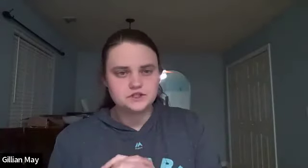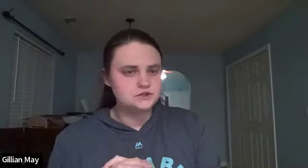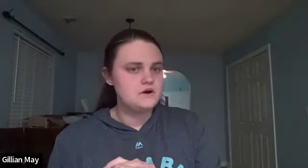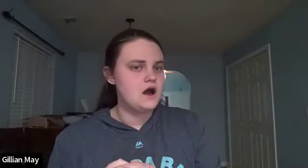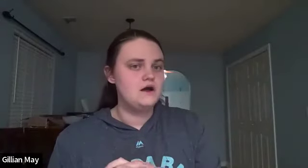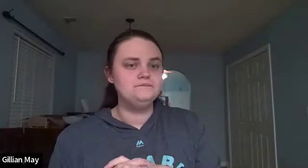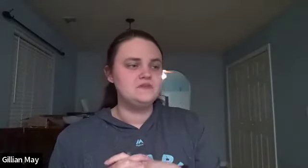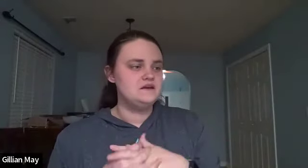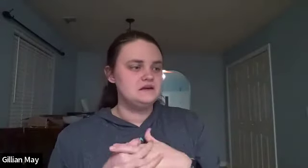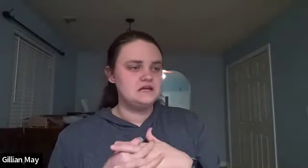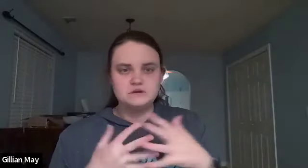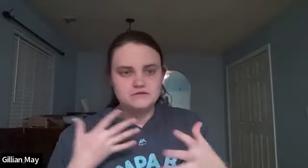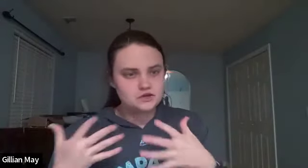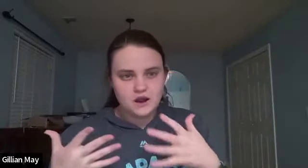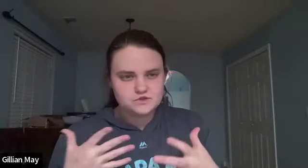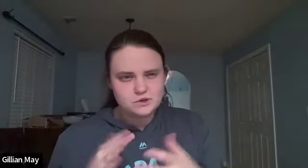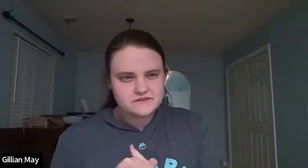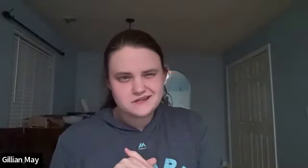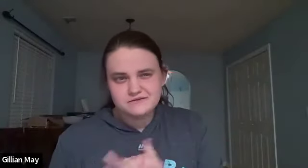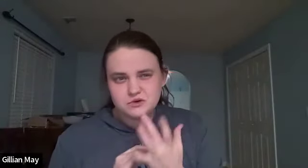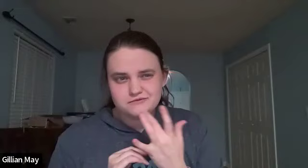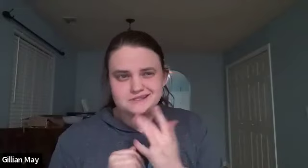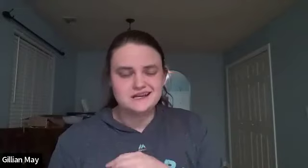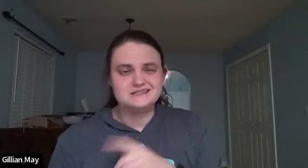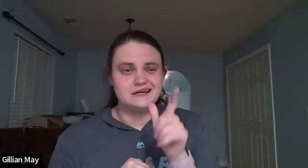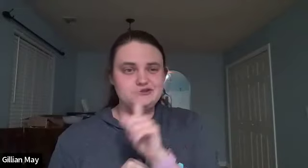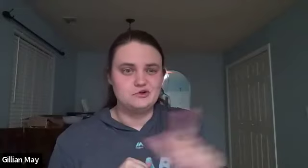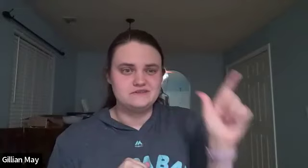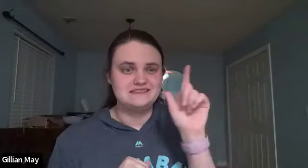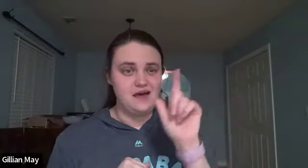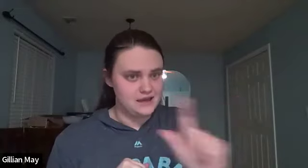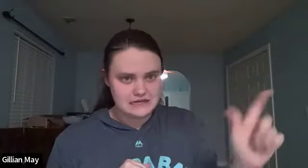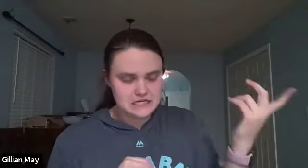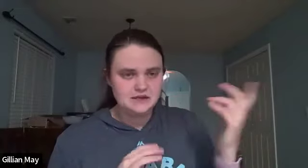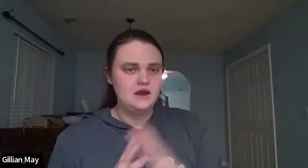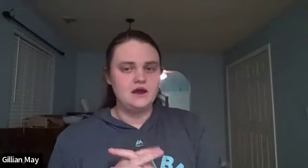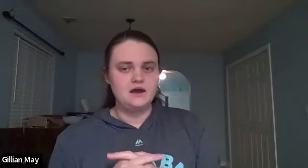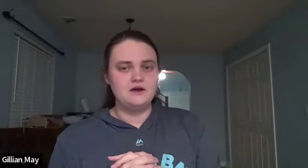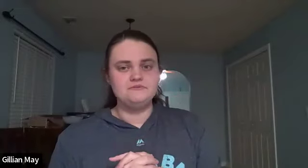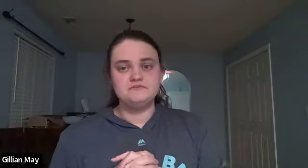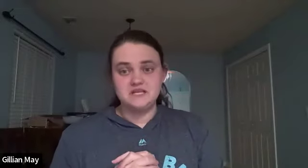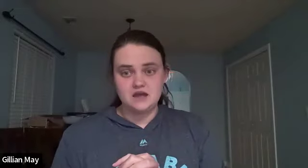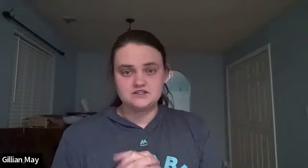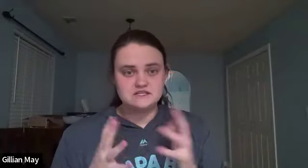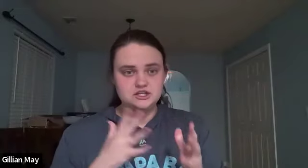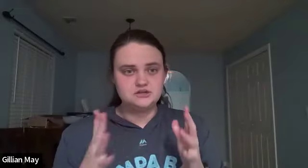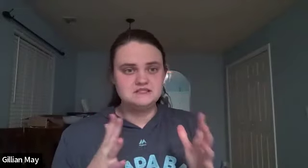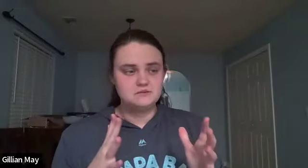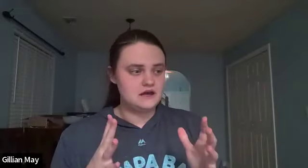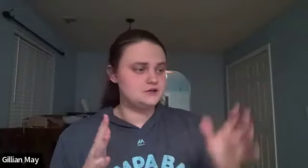you. It's whatever you're comfortable with. It's kind of a preference. Like I said, I do more of the slide. But yeah, so that's how you do a double letter.